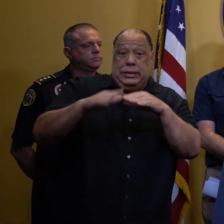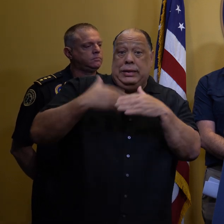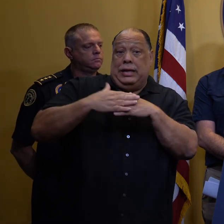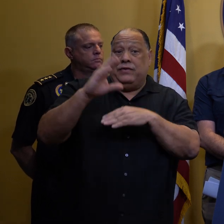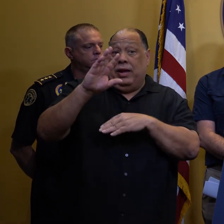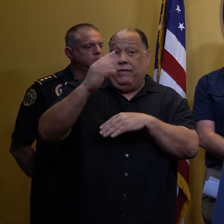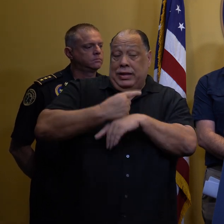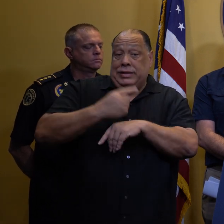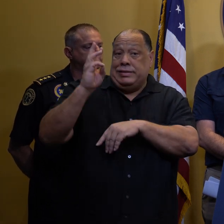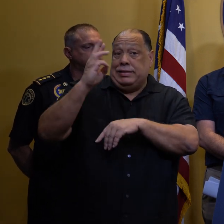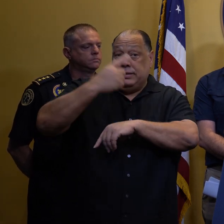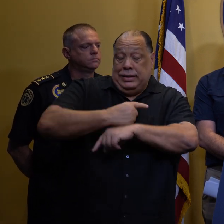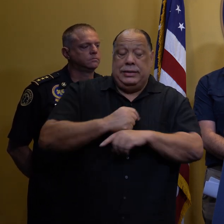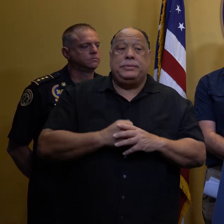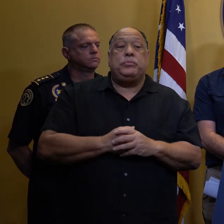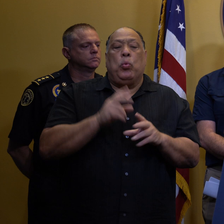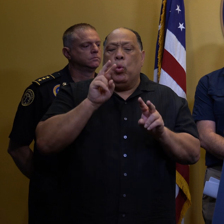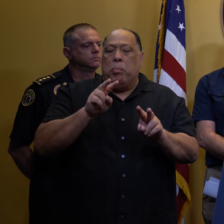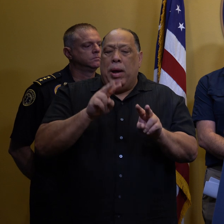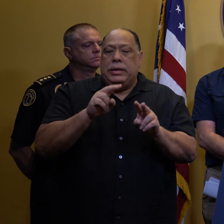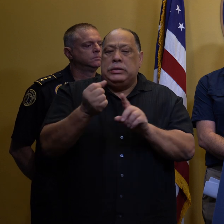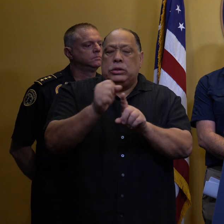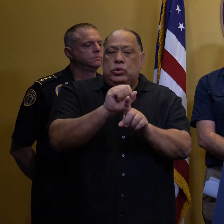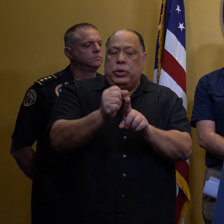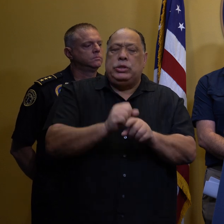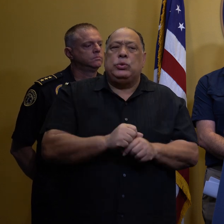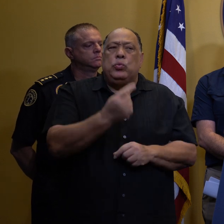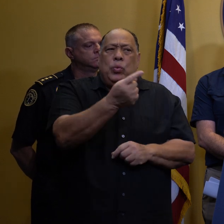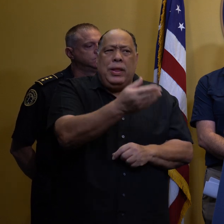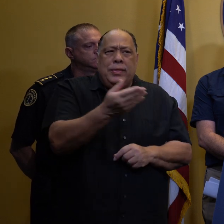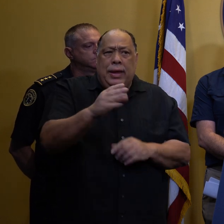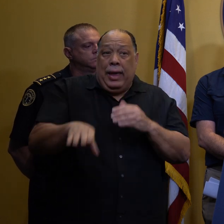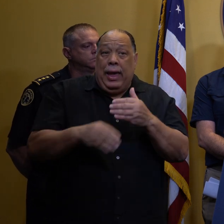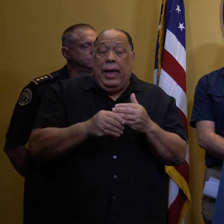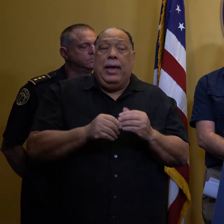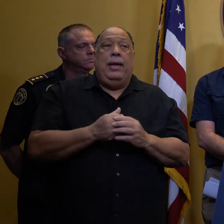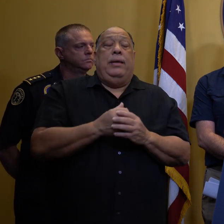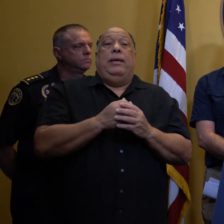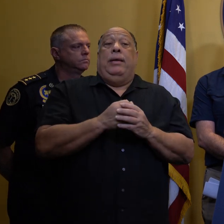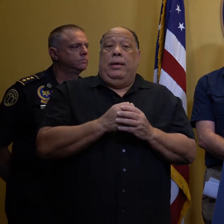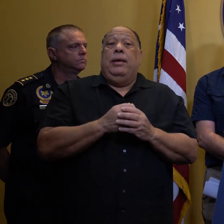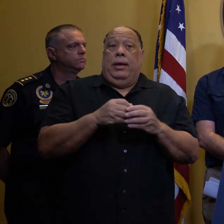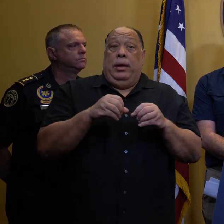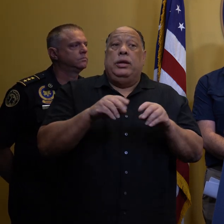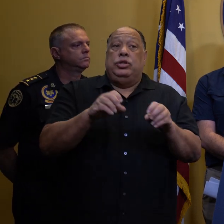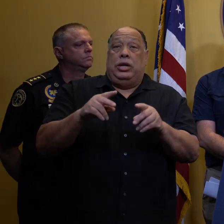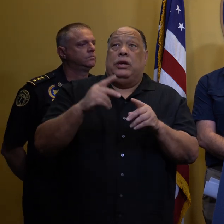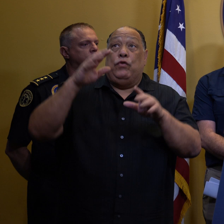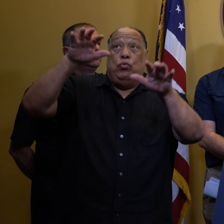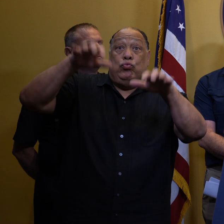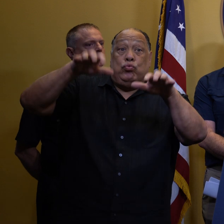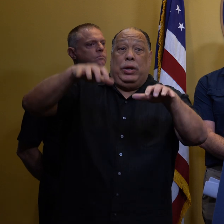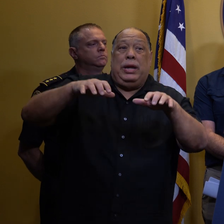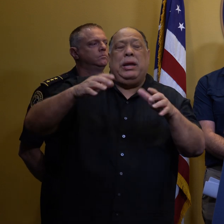6 days, and we'll continue to monitor the situation. The one thing that I will add at the very end is there is a chance for the isolated thunderstorm